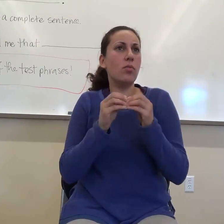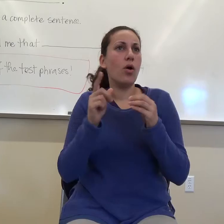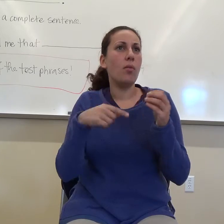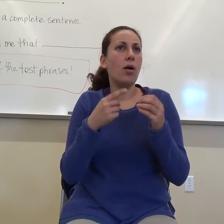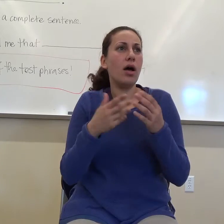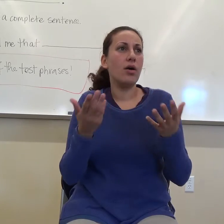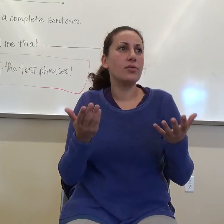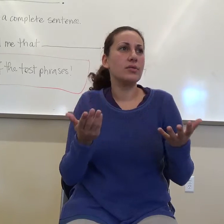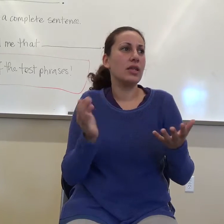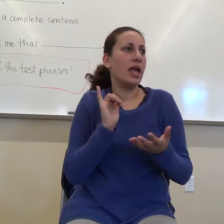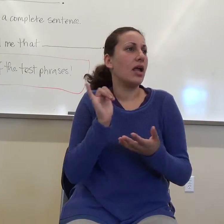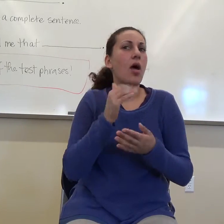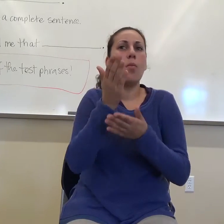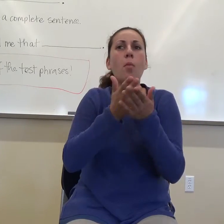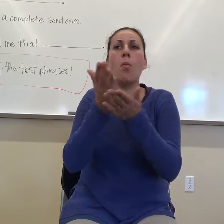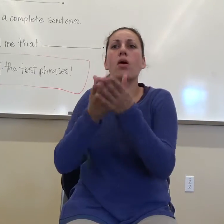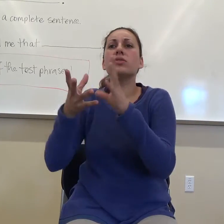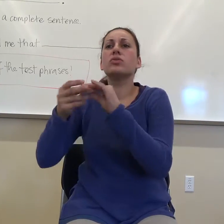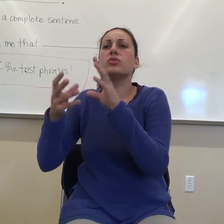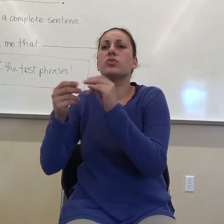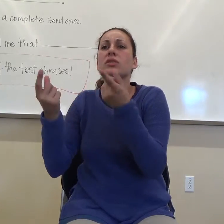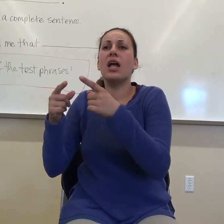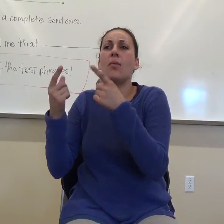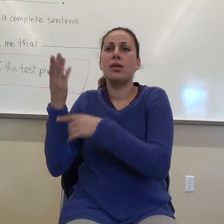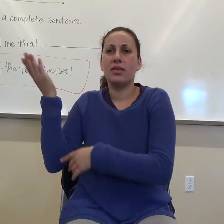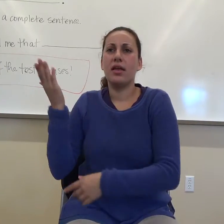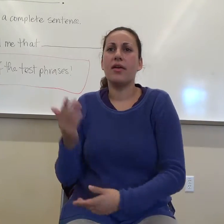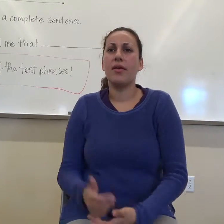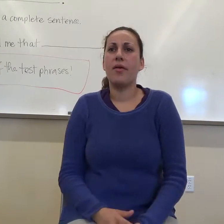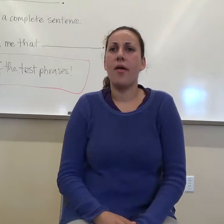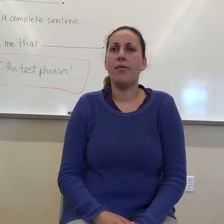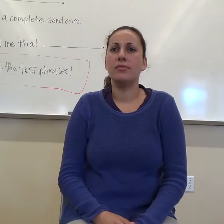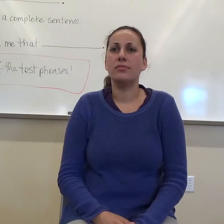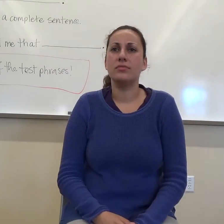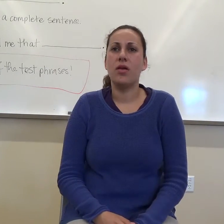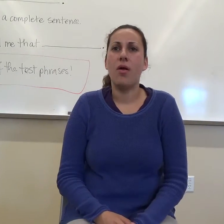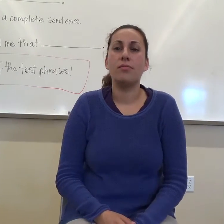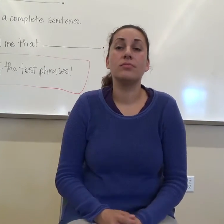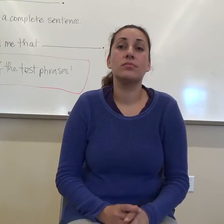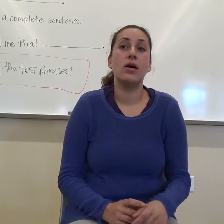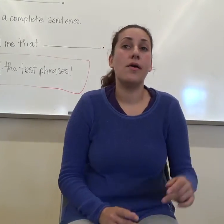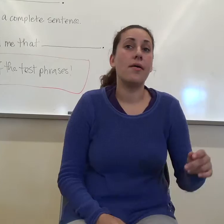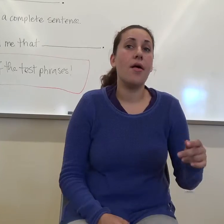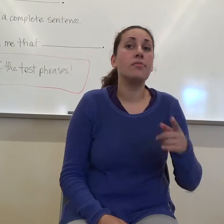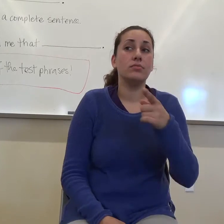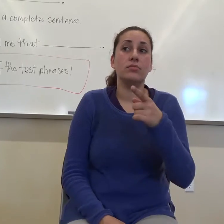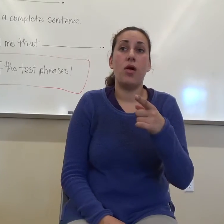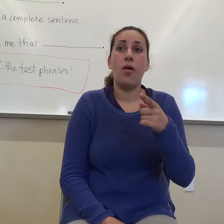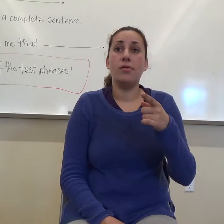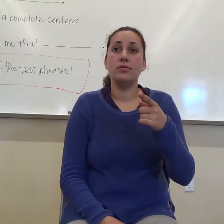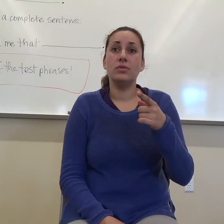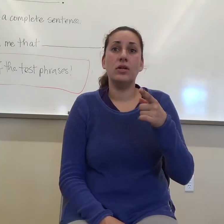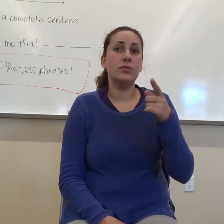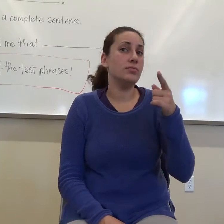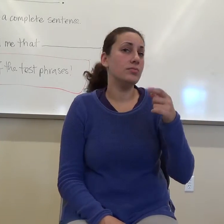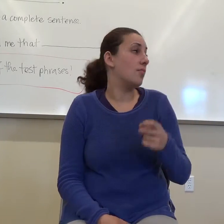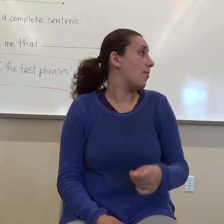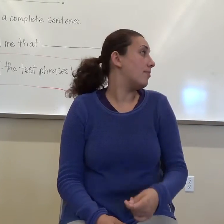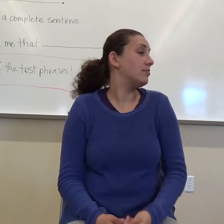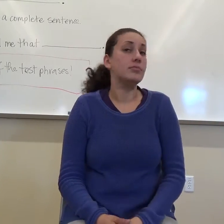elements of the story of these two people are similar across all versions. That's going to be your question.